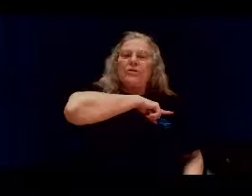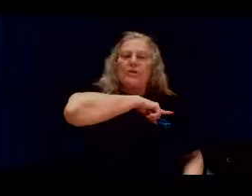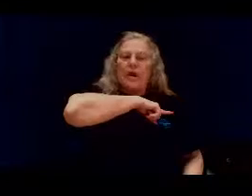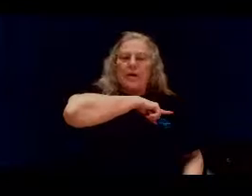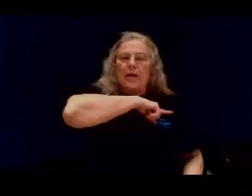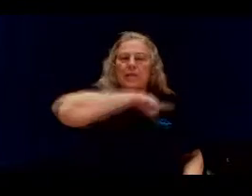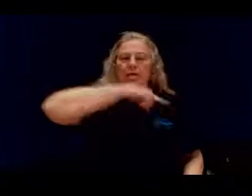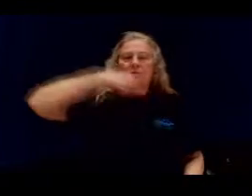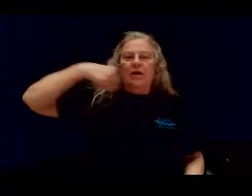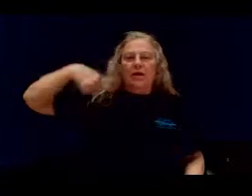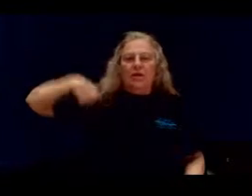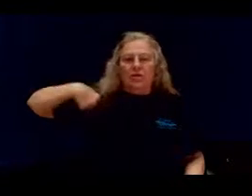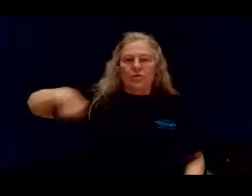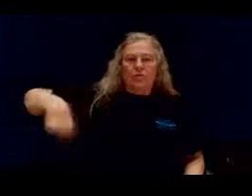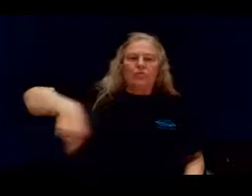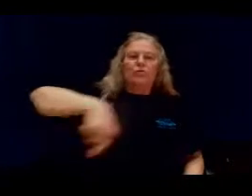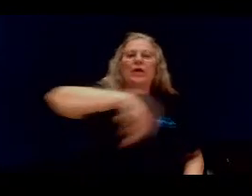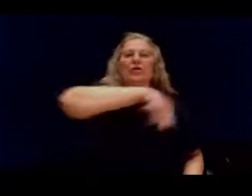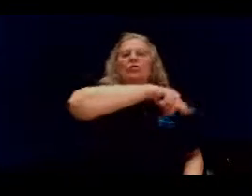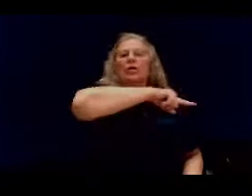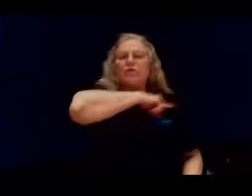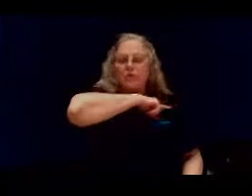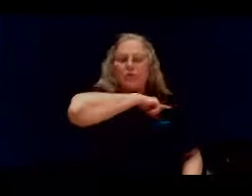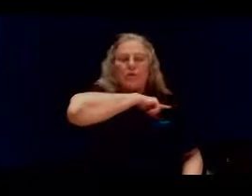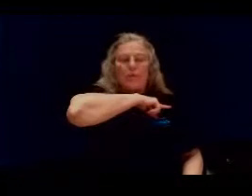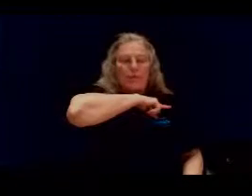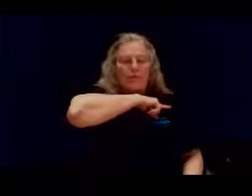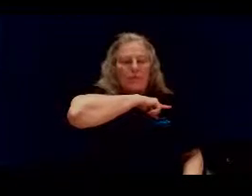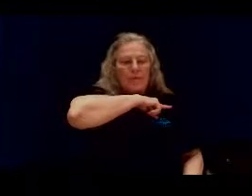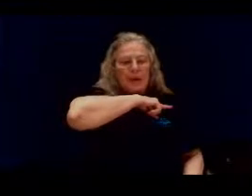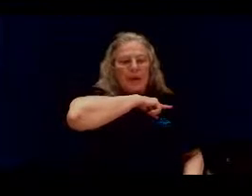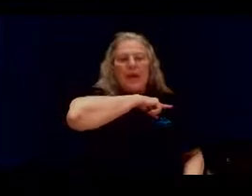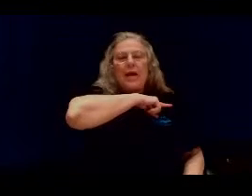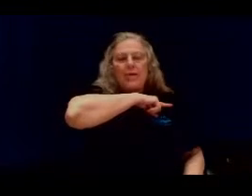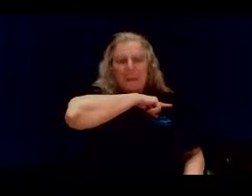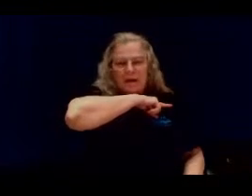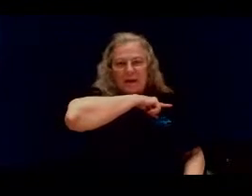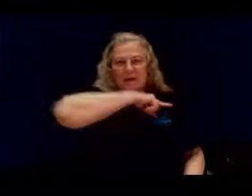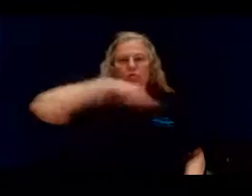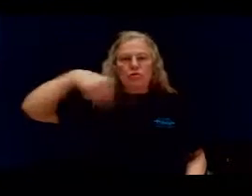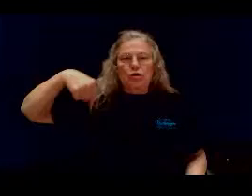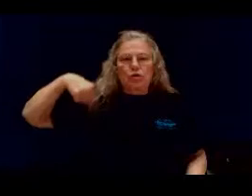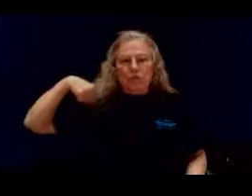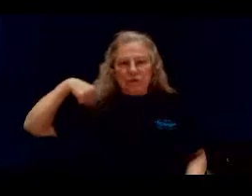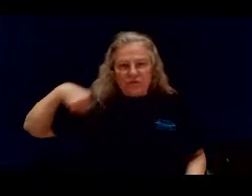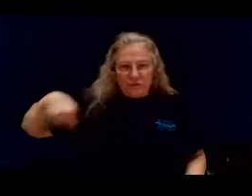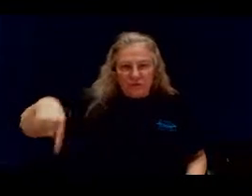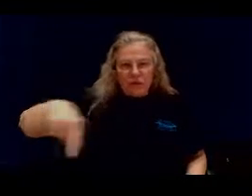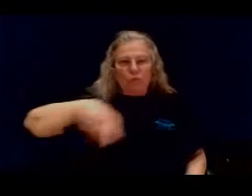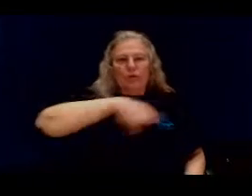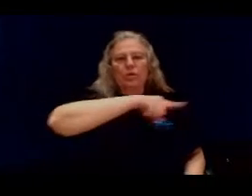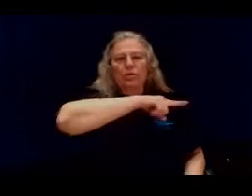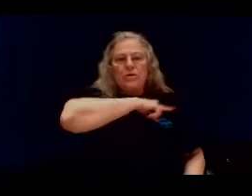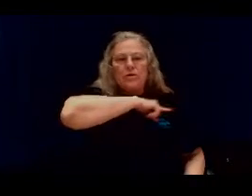the non-dominant side, like you're trying to draw a circle around everybody. But it includes you, so it's from shoulder to